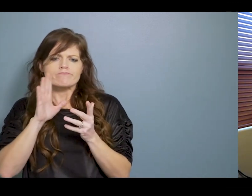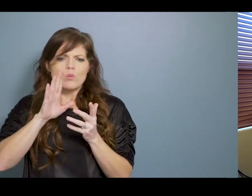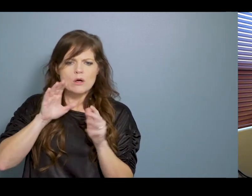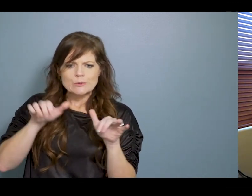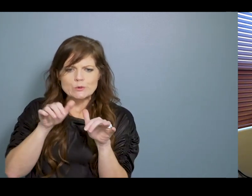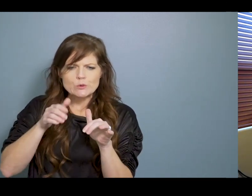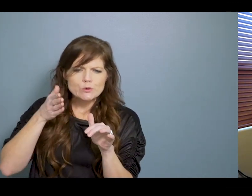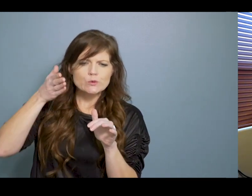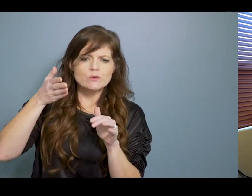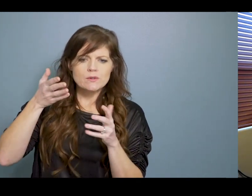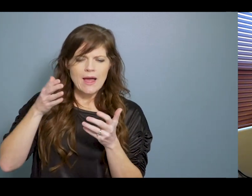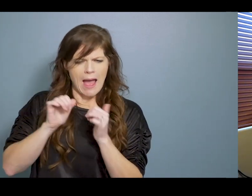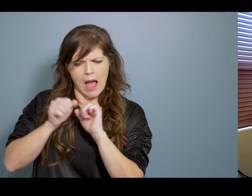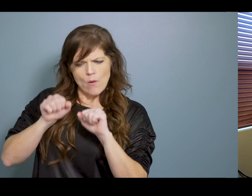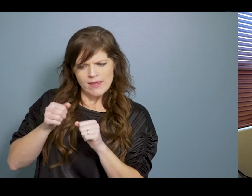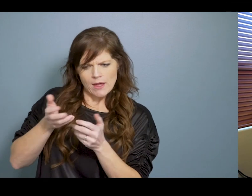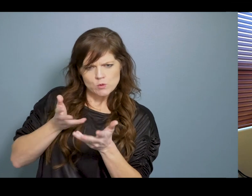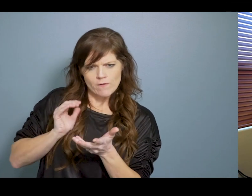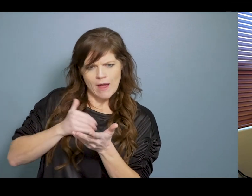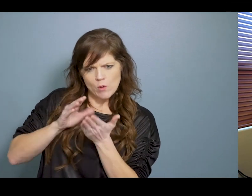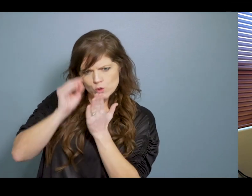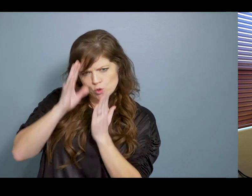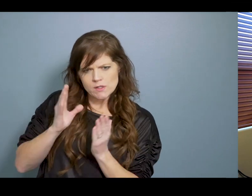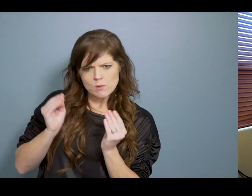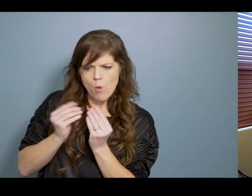need to do to better serve our students. Because I think that